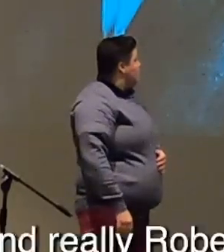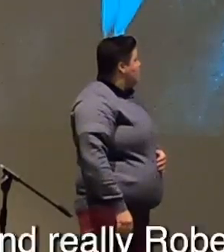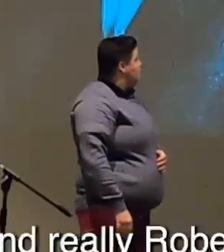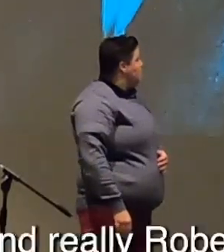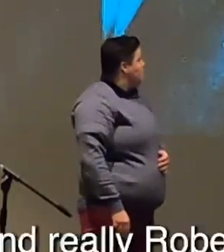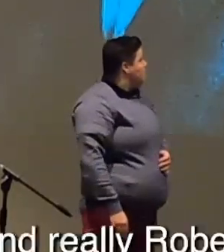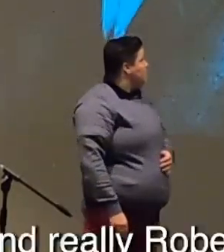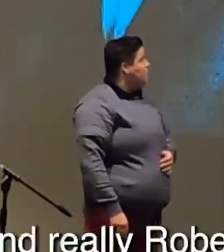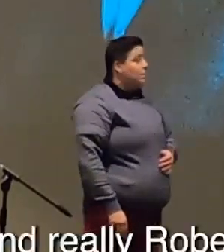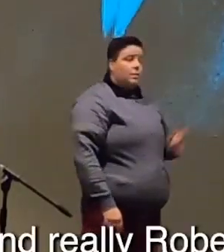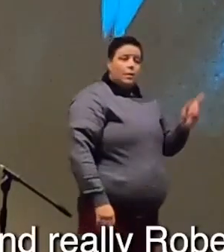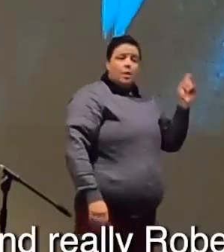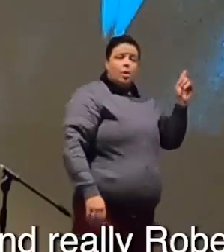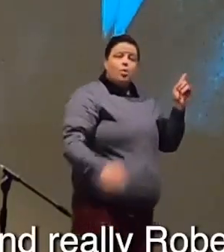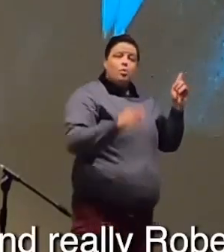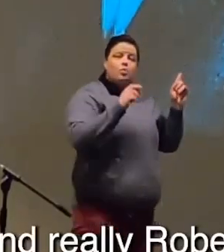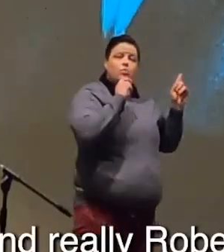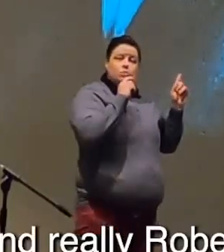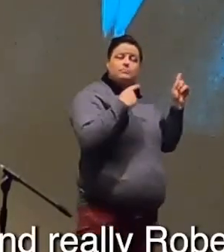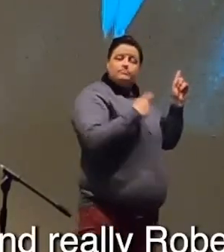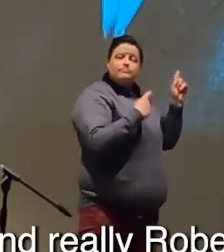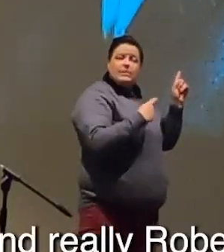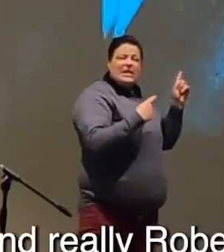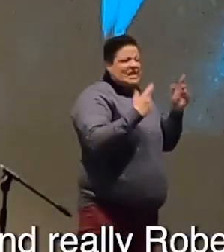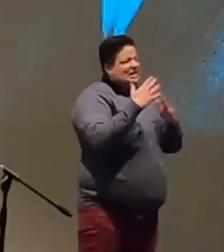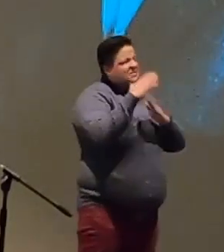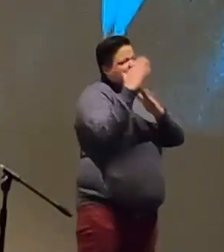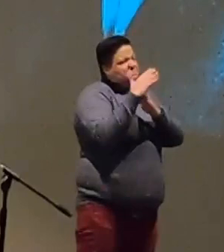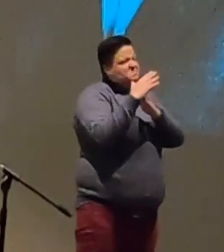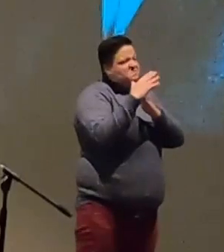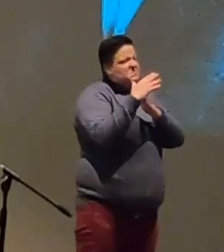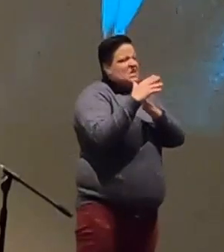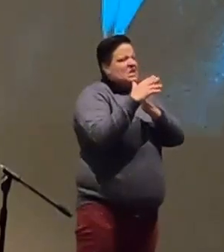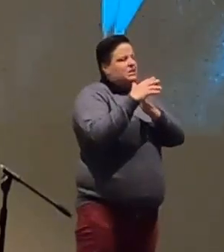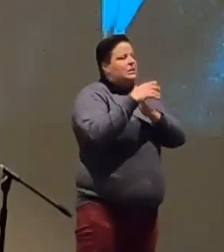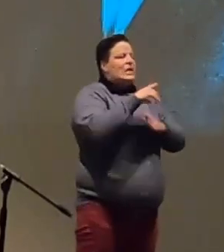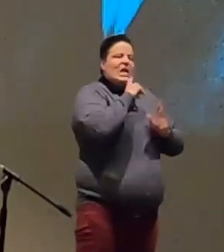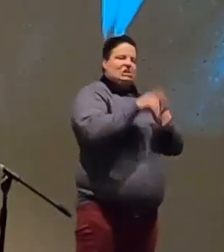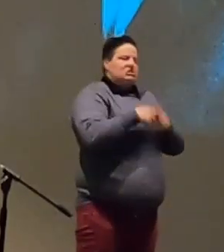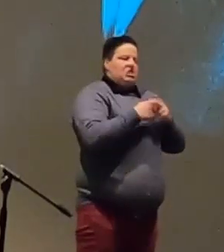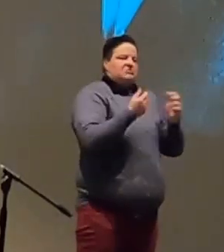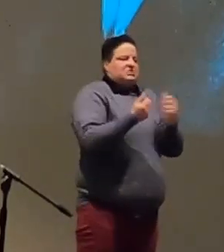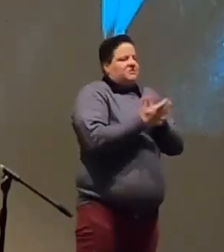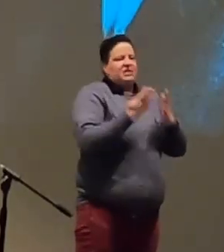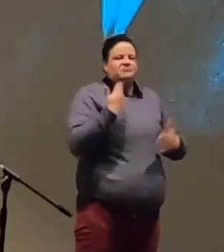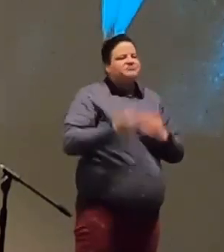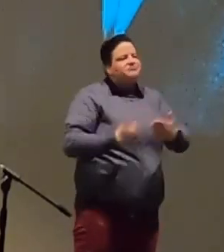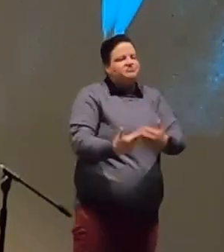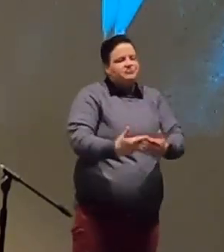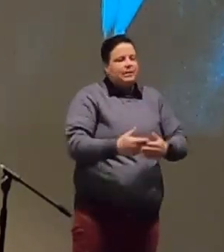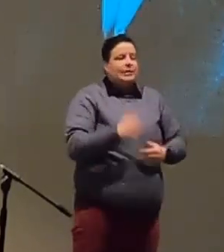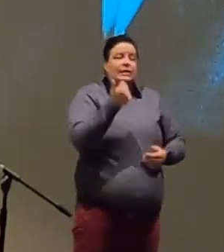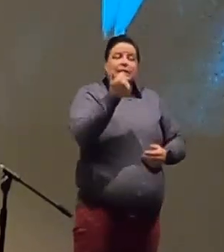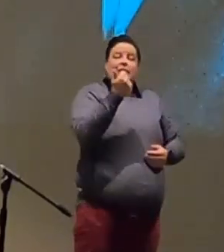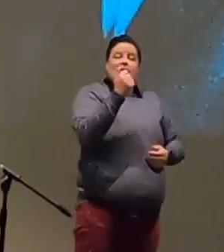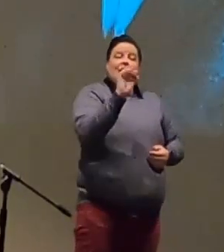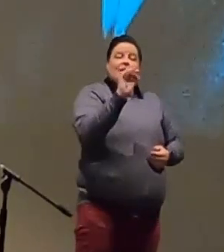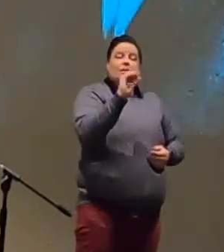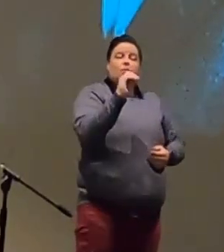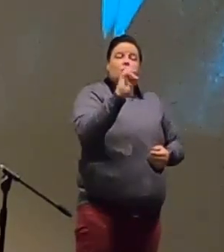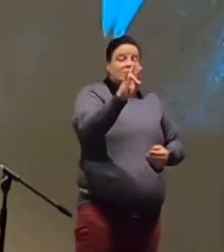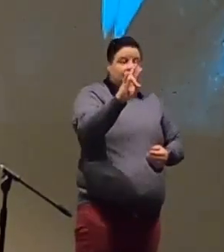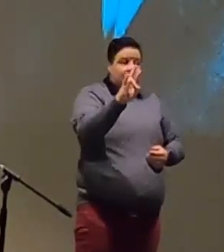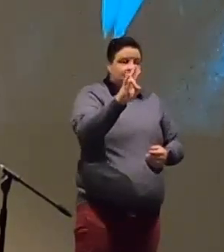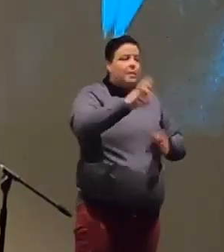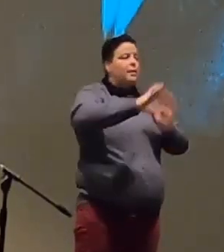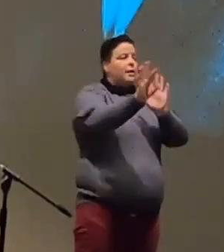And really, Robert Henry is our ringleader here. He really started this whole thing. So in 1907, he was